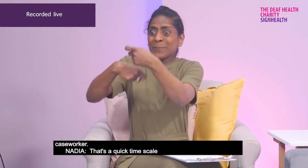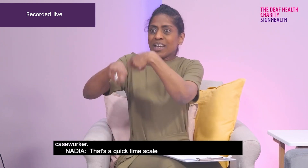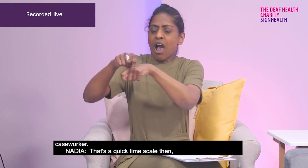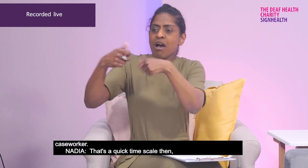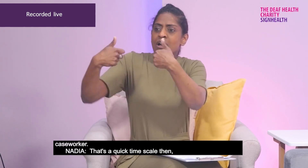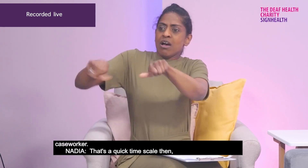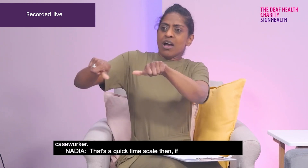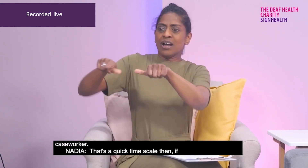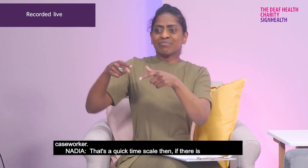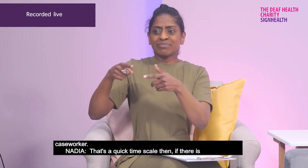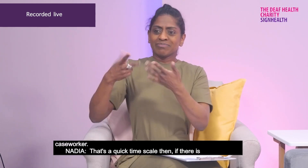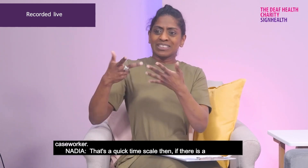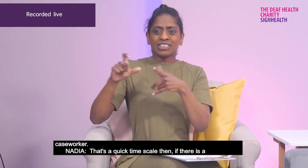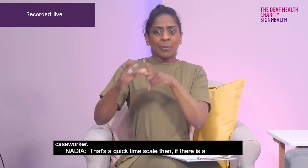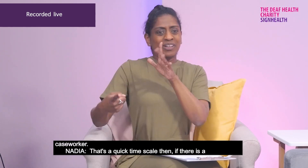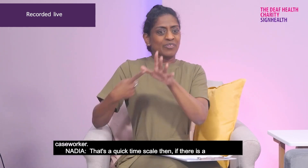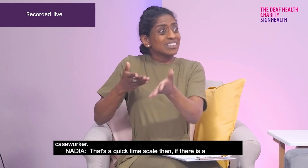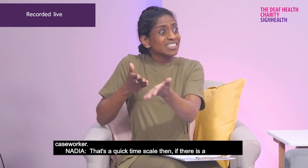if there is a victim of domestic abuse,